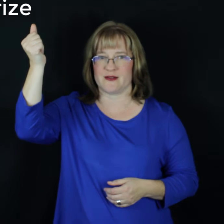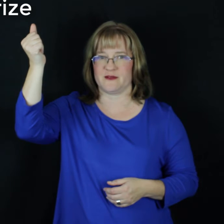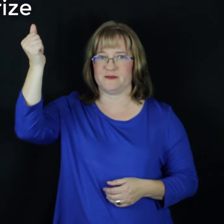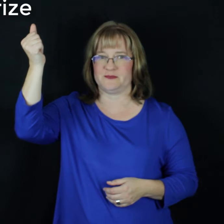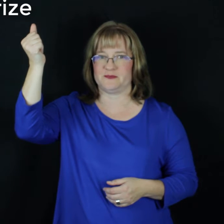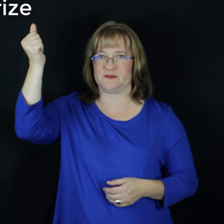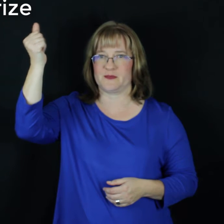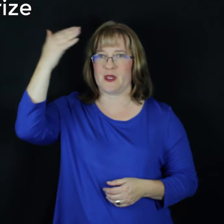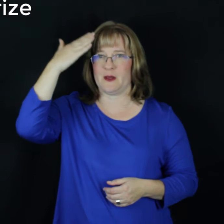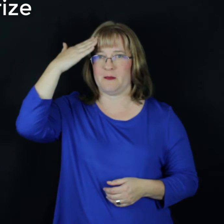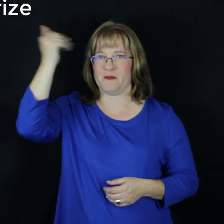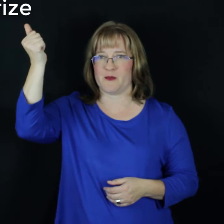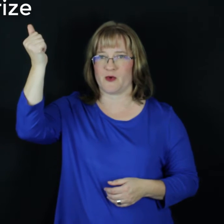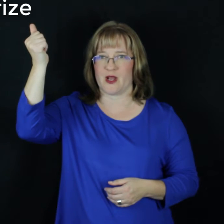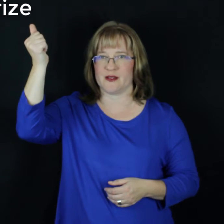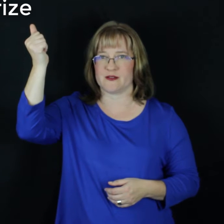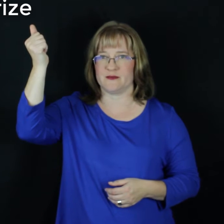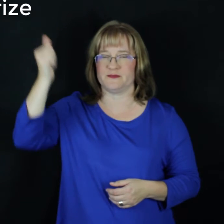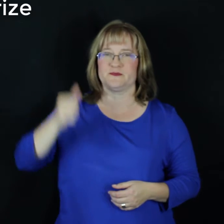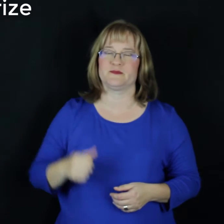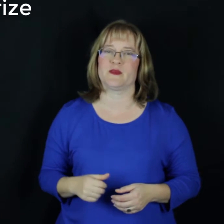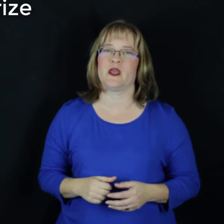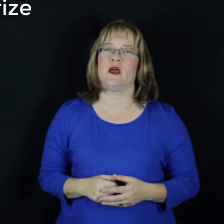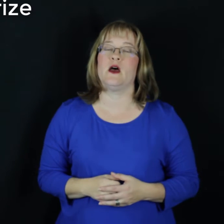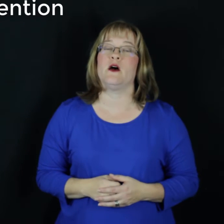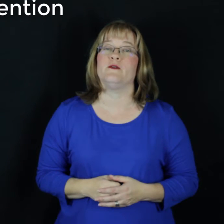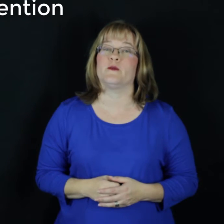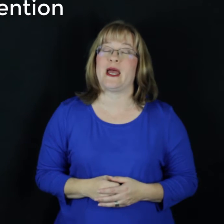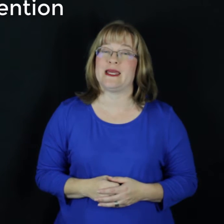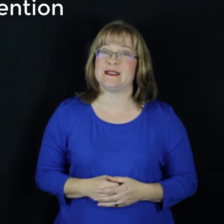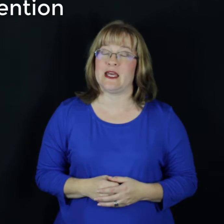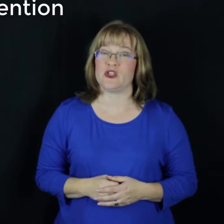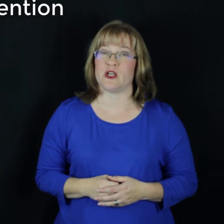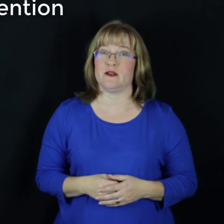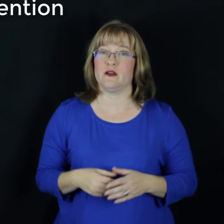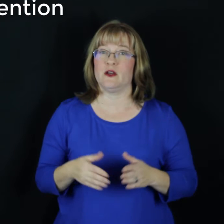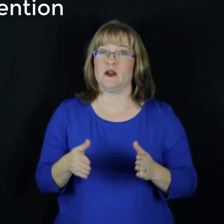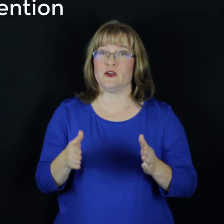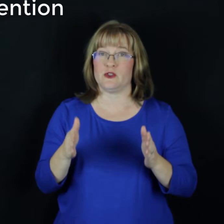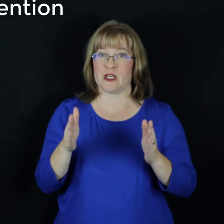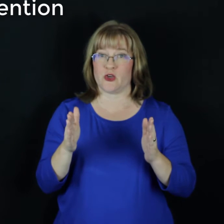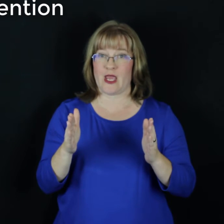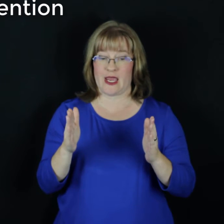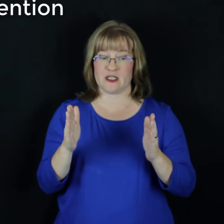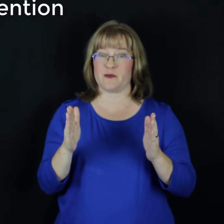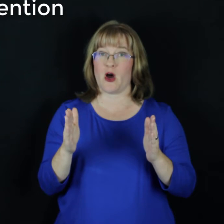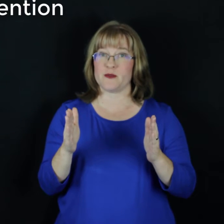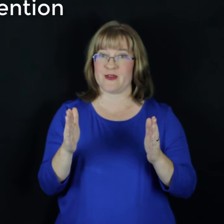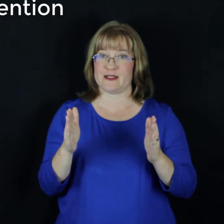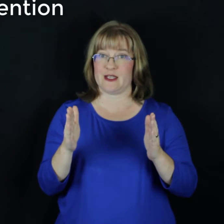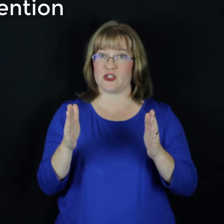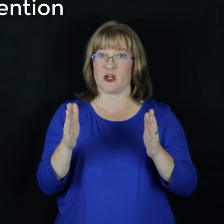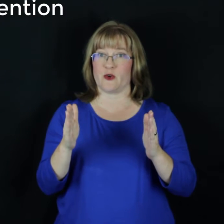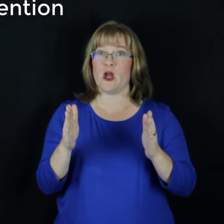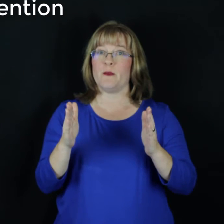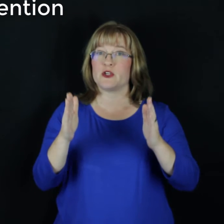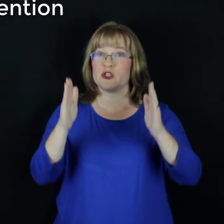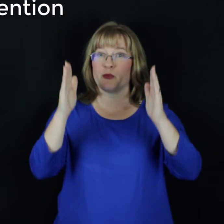Memorize. Memorize. For pay attention, you take your hands, palms facing each other, but you're going to